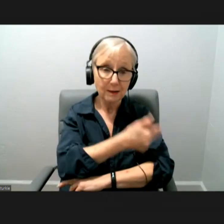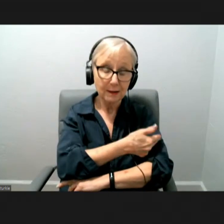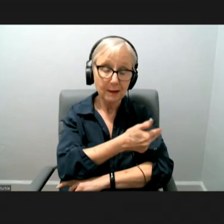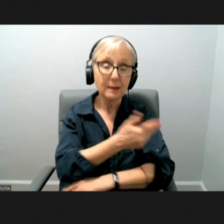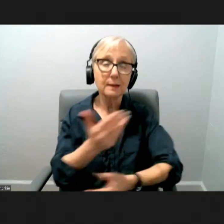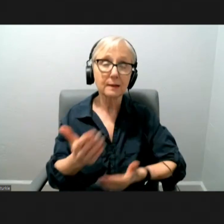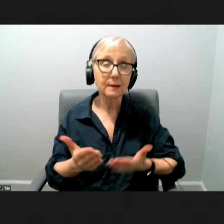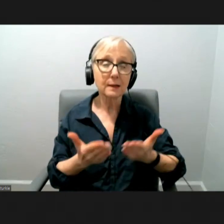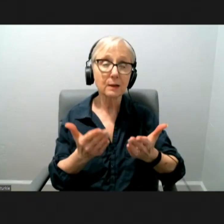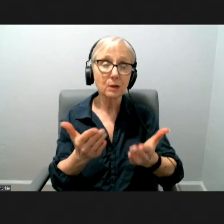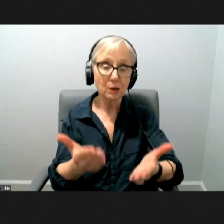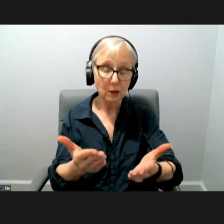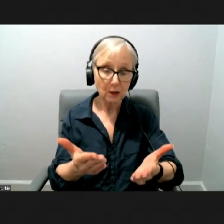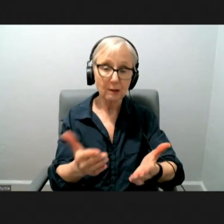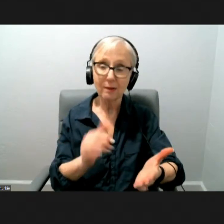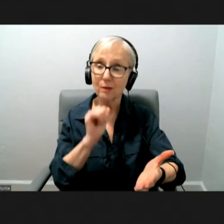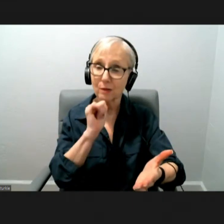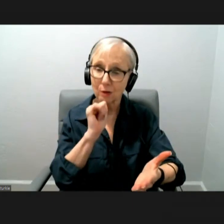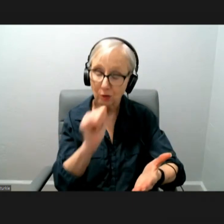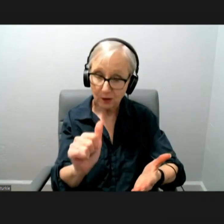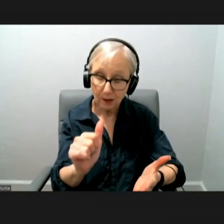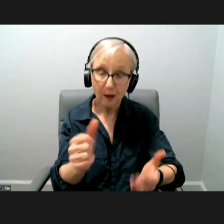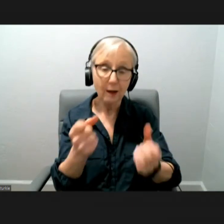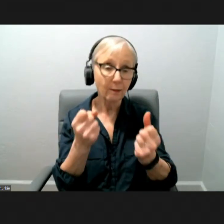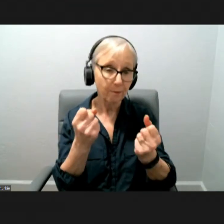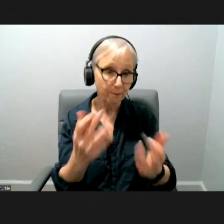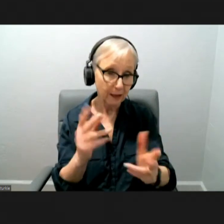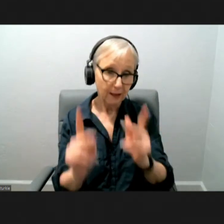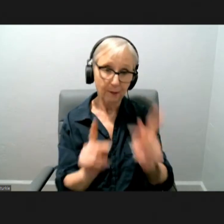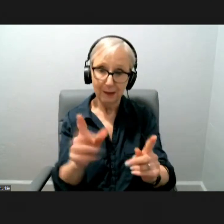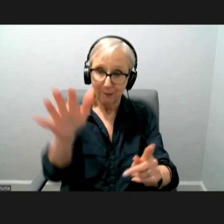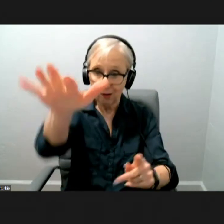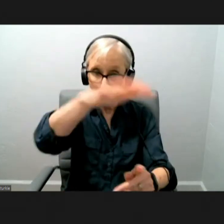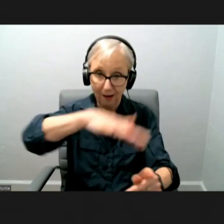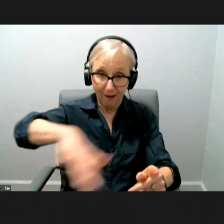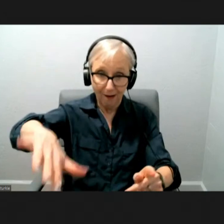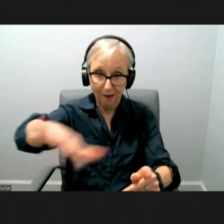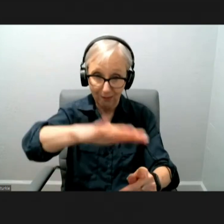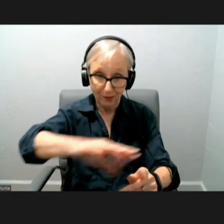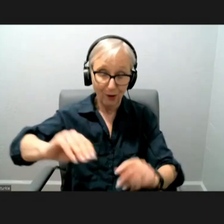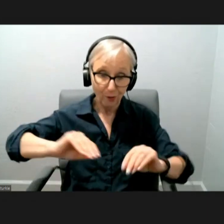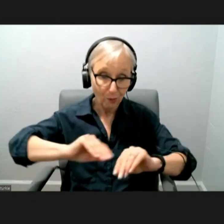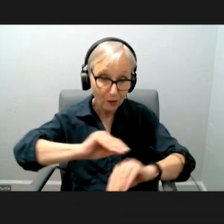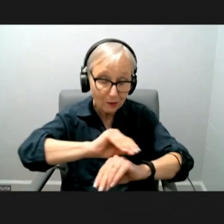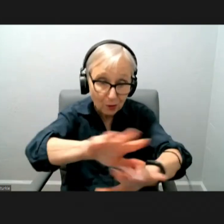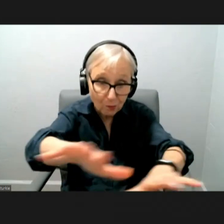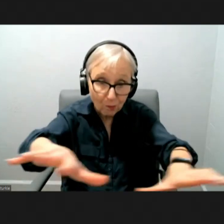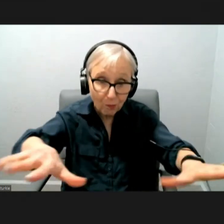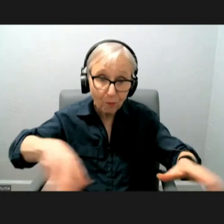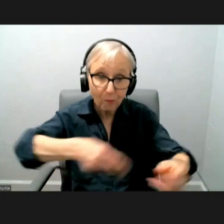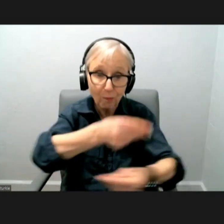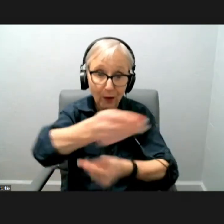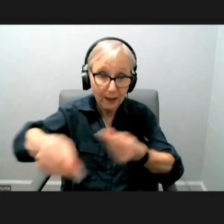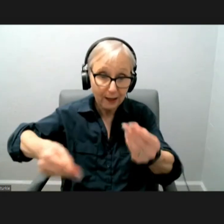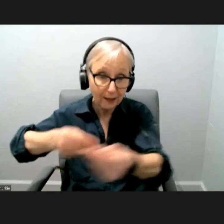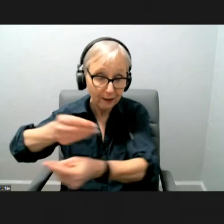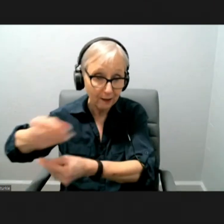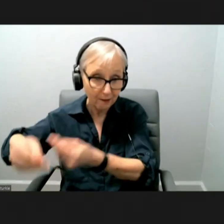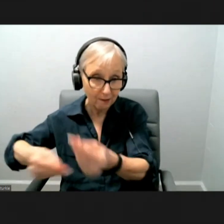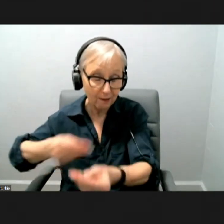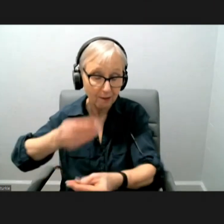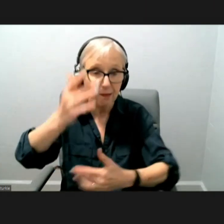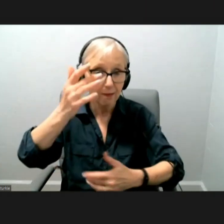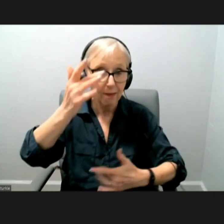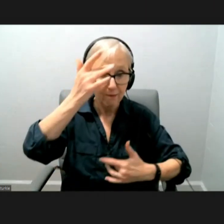there aren't a lot of people out there to spread this virus to. And so that suggests a very